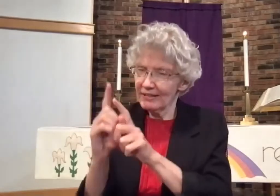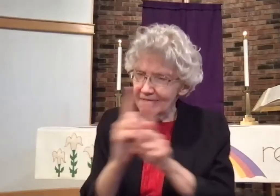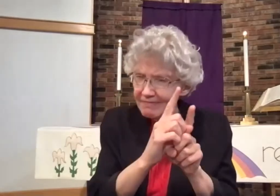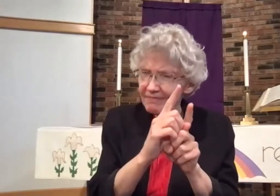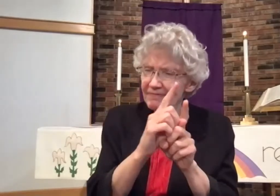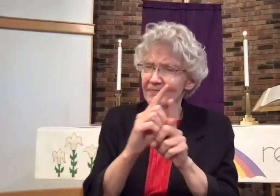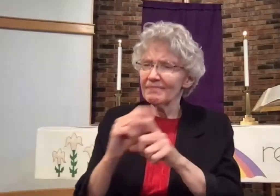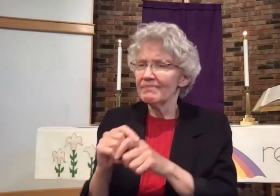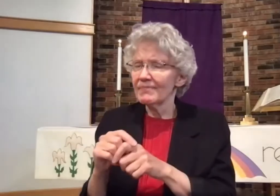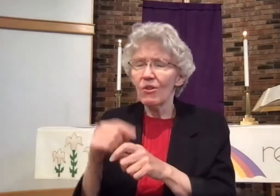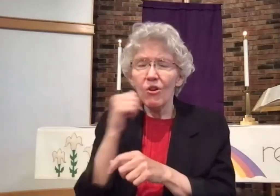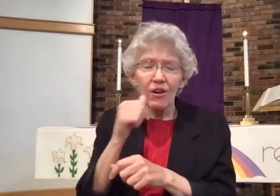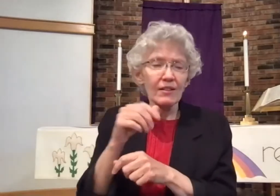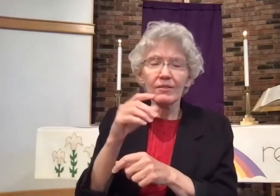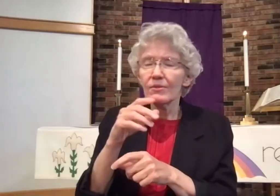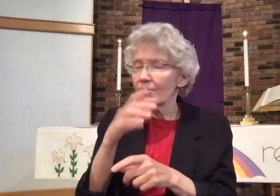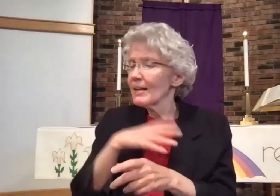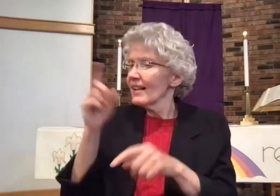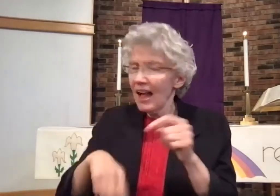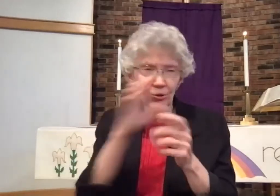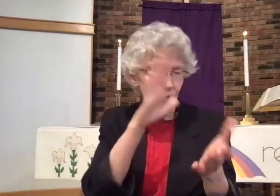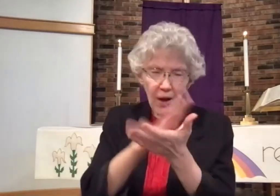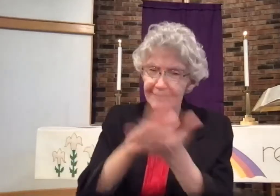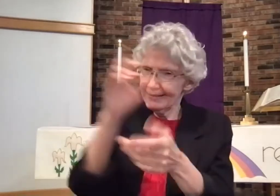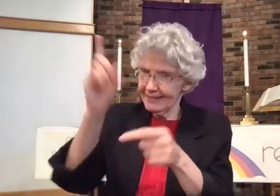house alone. They always had to have a male or someone else accompanying them.